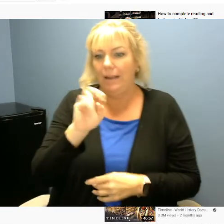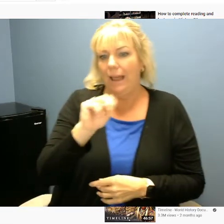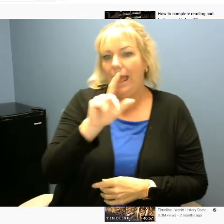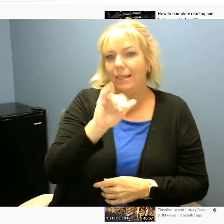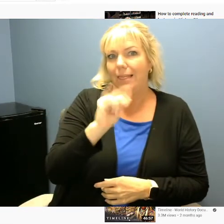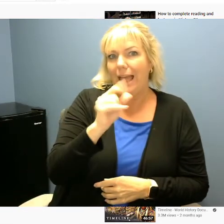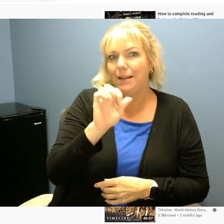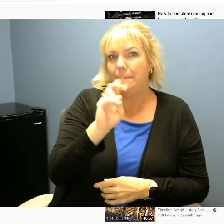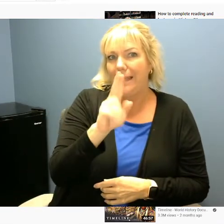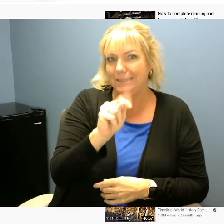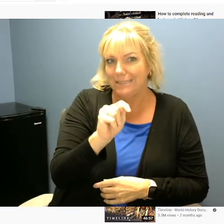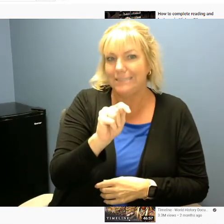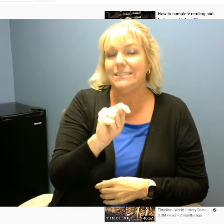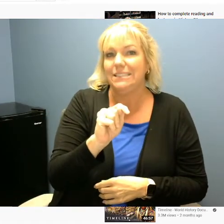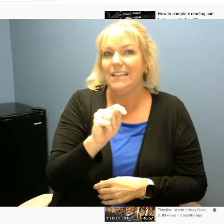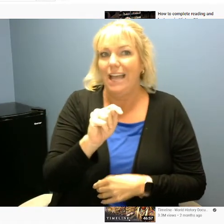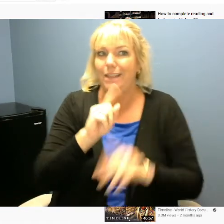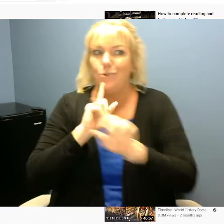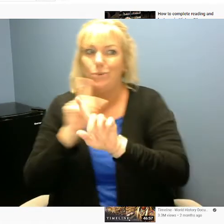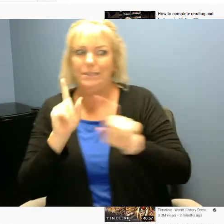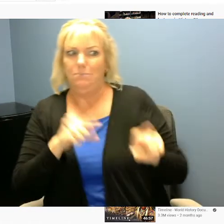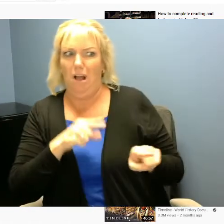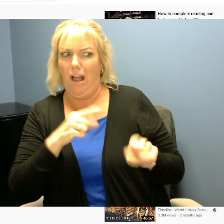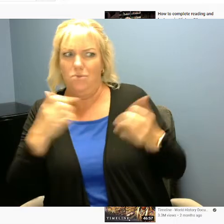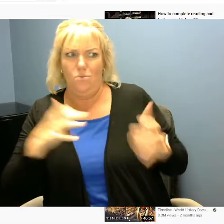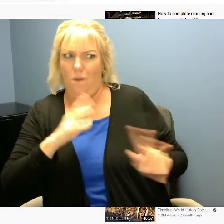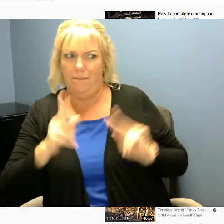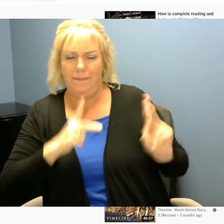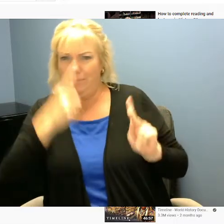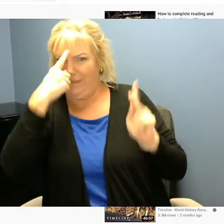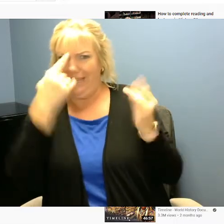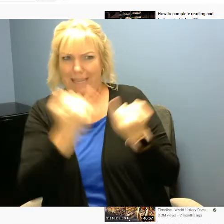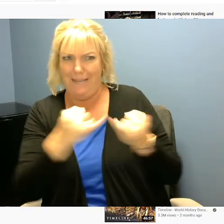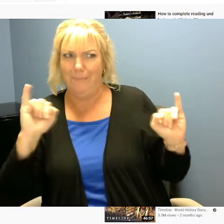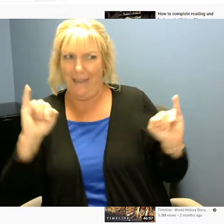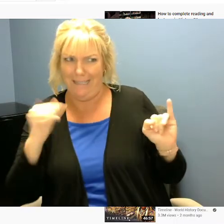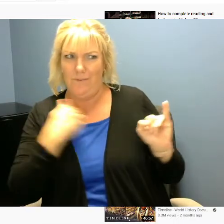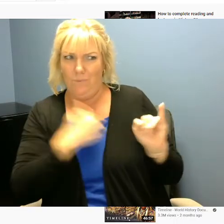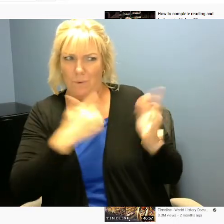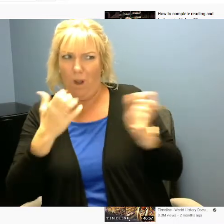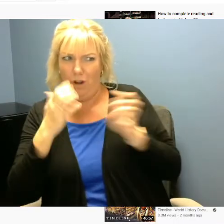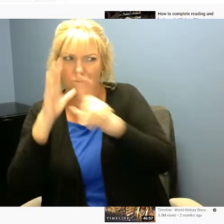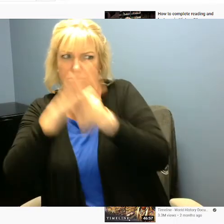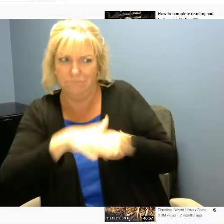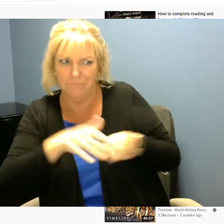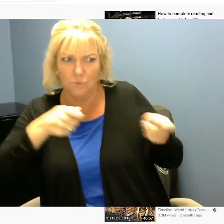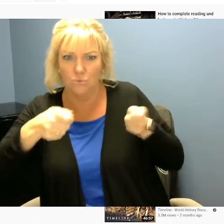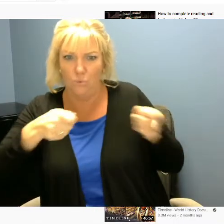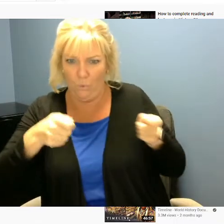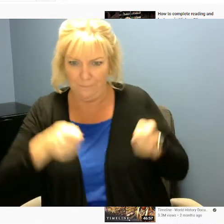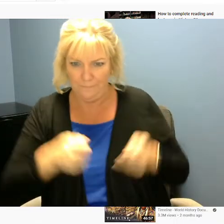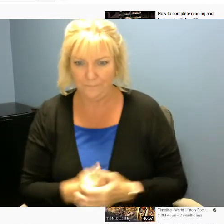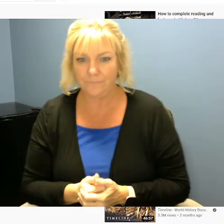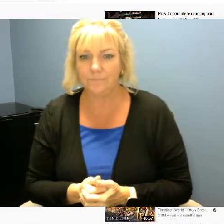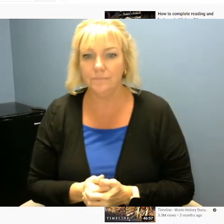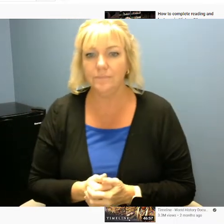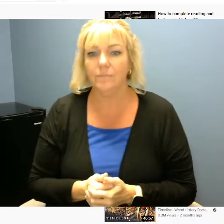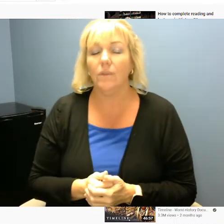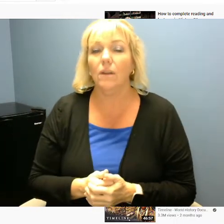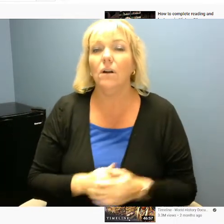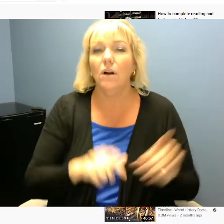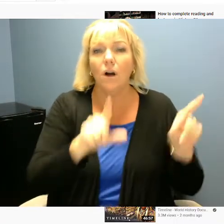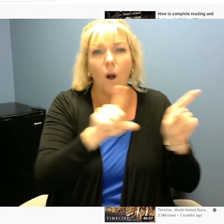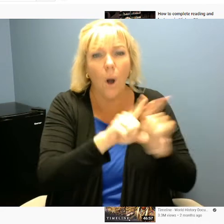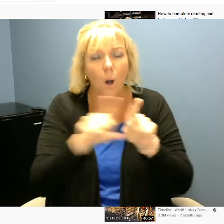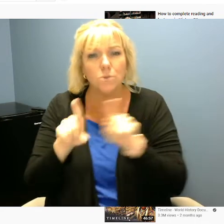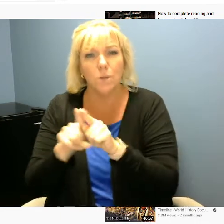is the refinement of America, and it's something that we want to think about, but it's not as monumental as these other things.